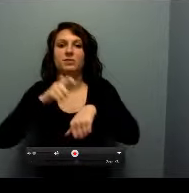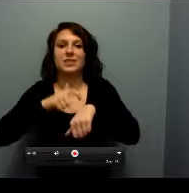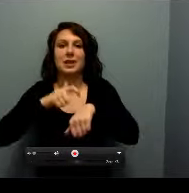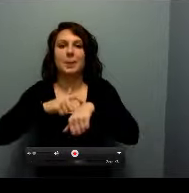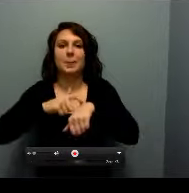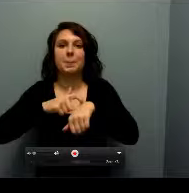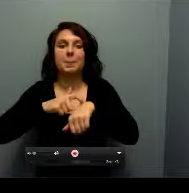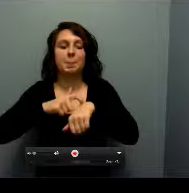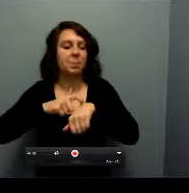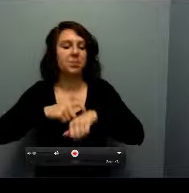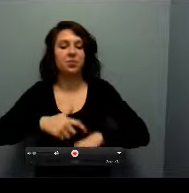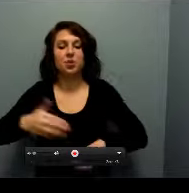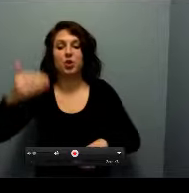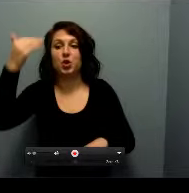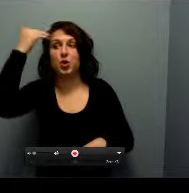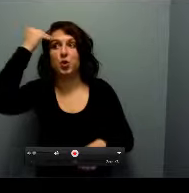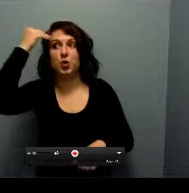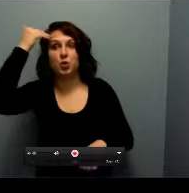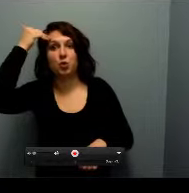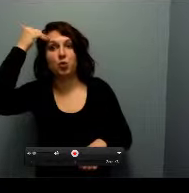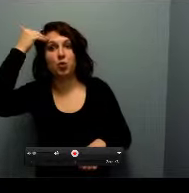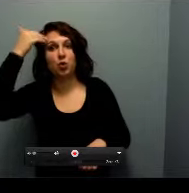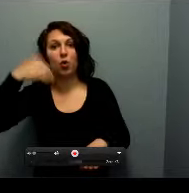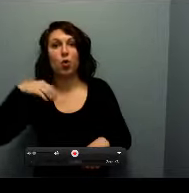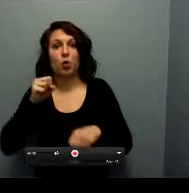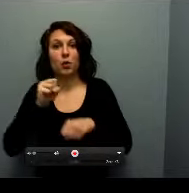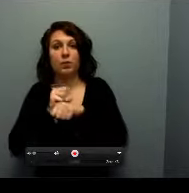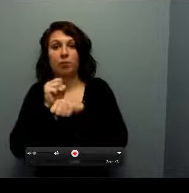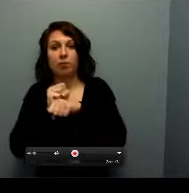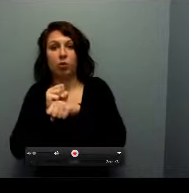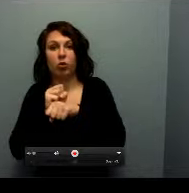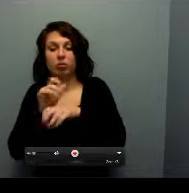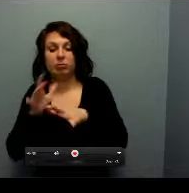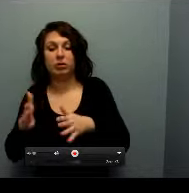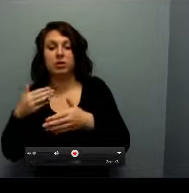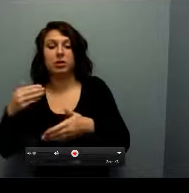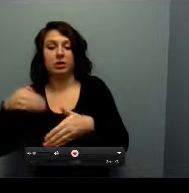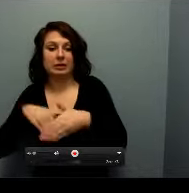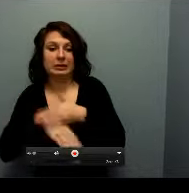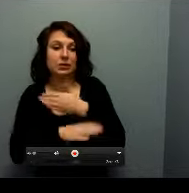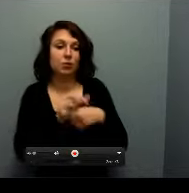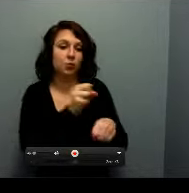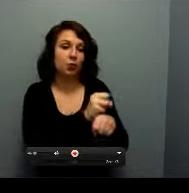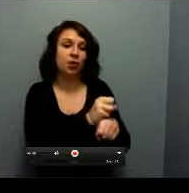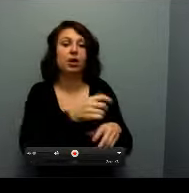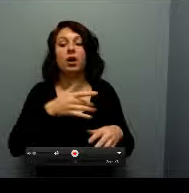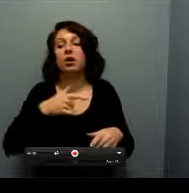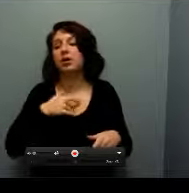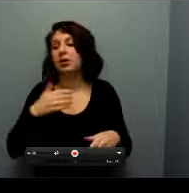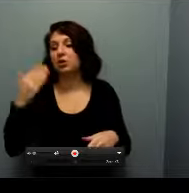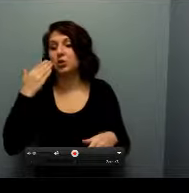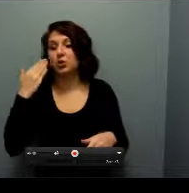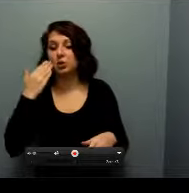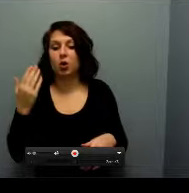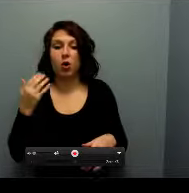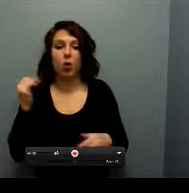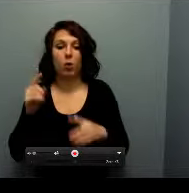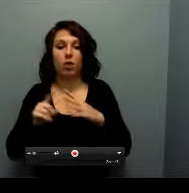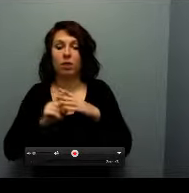Do you observe their patterns? Do you know when they come in? Do you know when they leave? Do you know what they're doing the rest of the day?